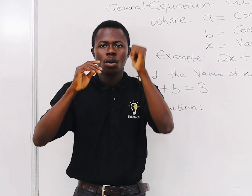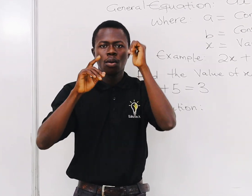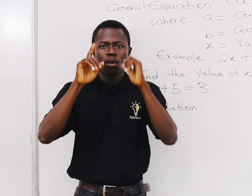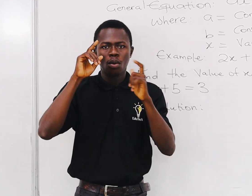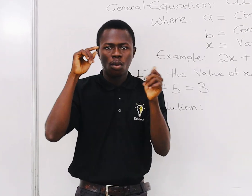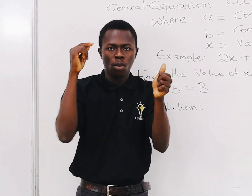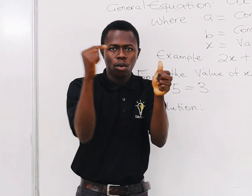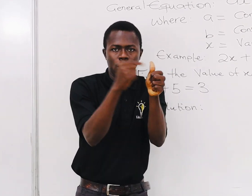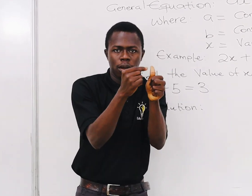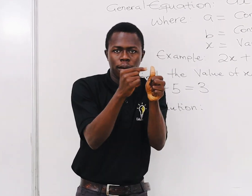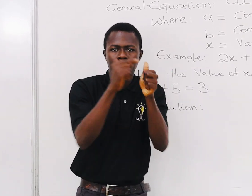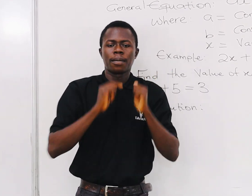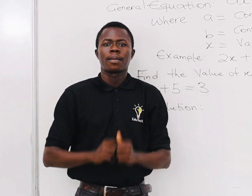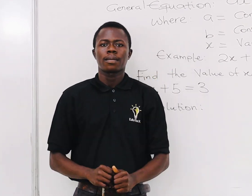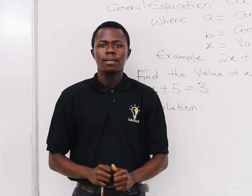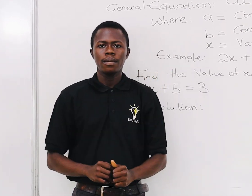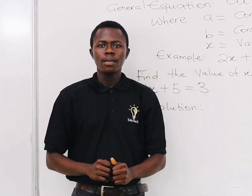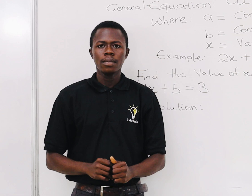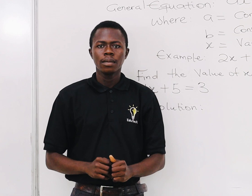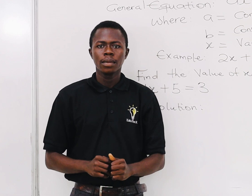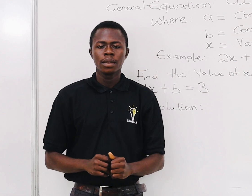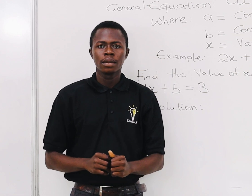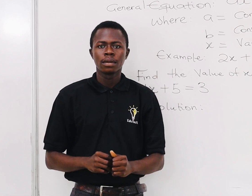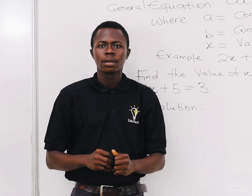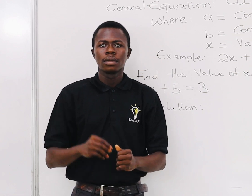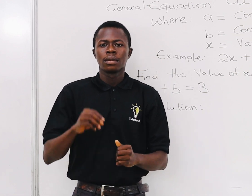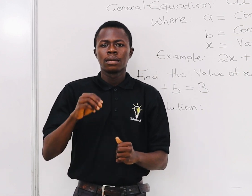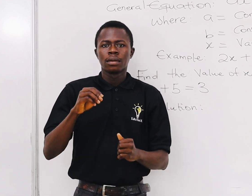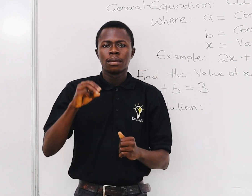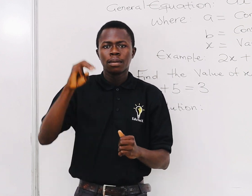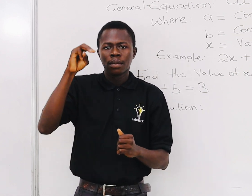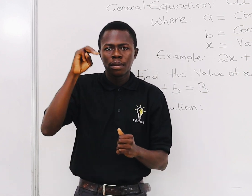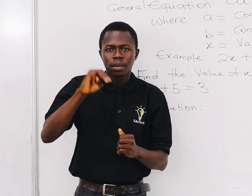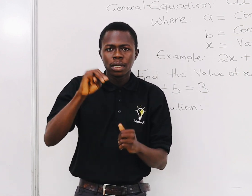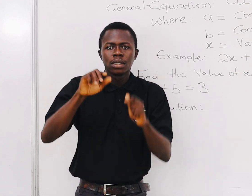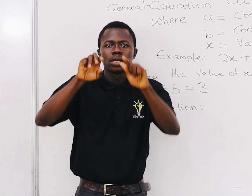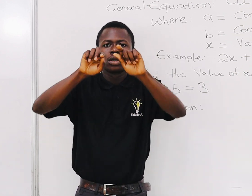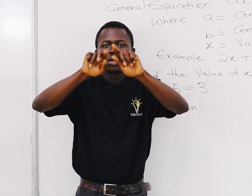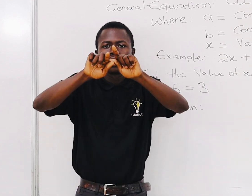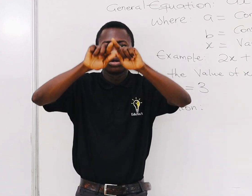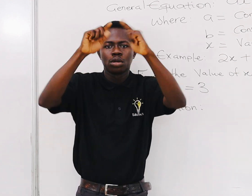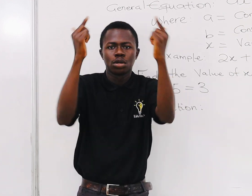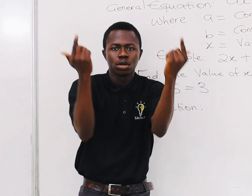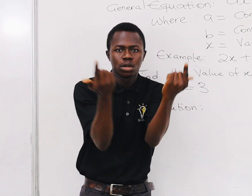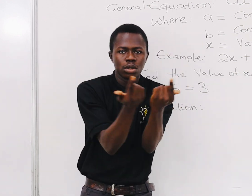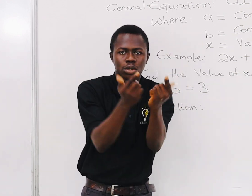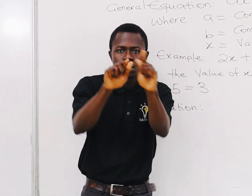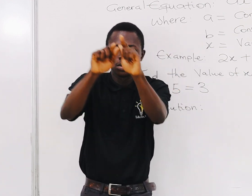Step 1. We need to group